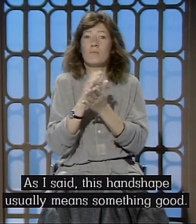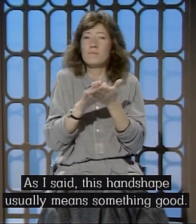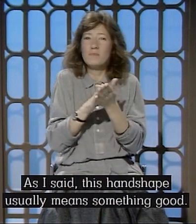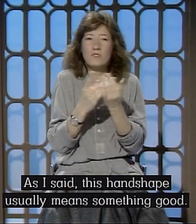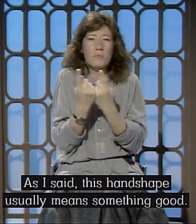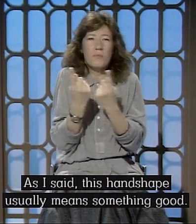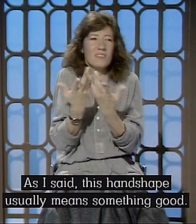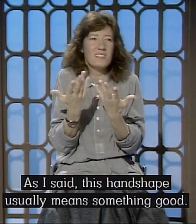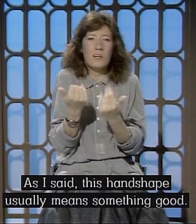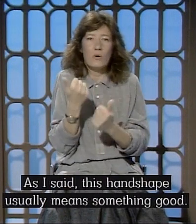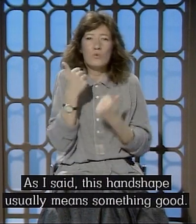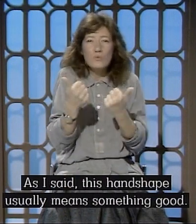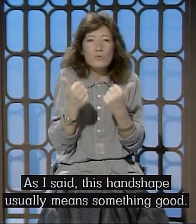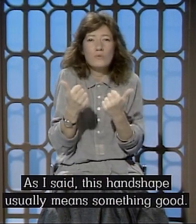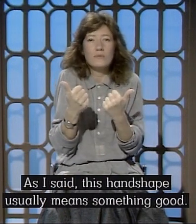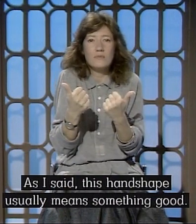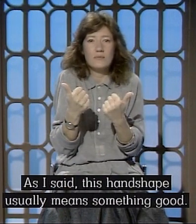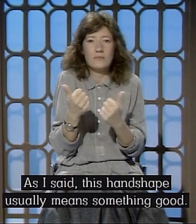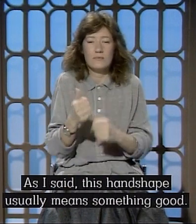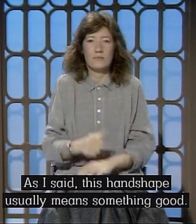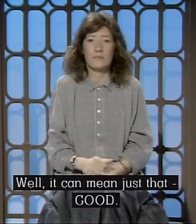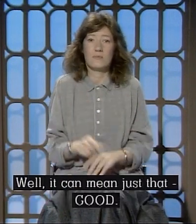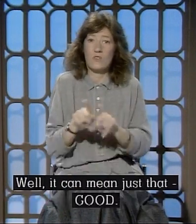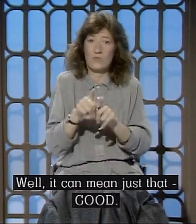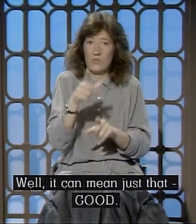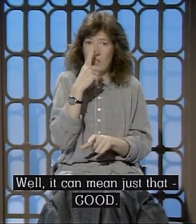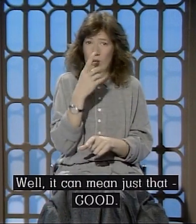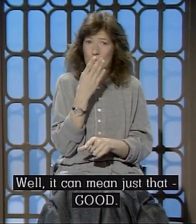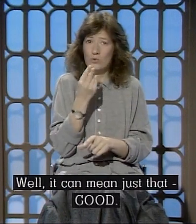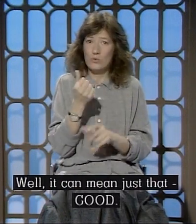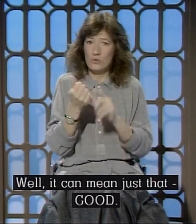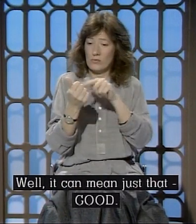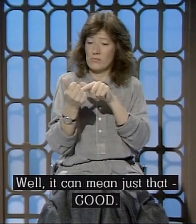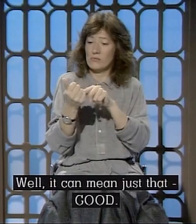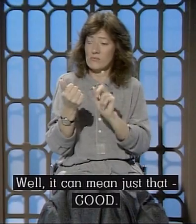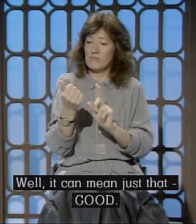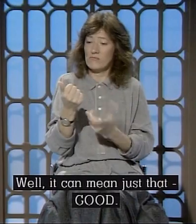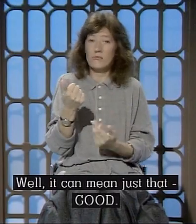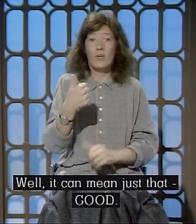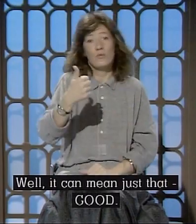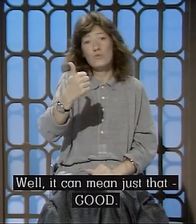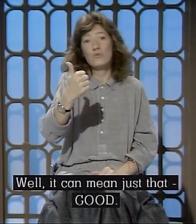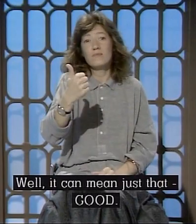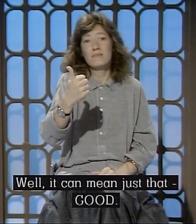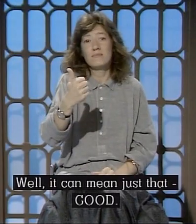handshape usually means something good. Well, it can mean just that. Good.